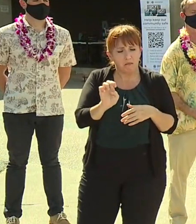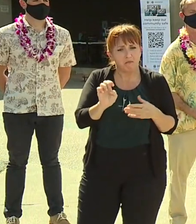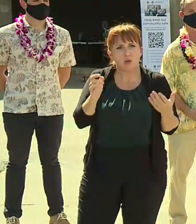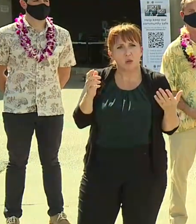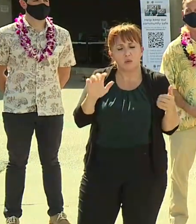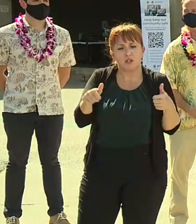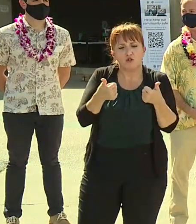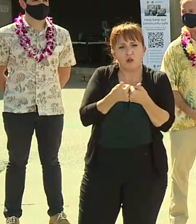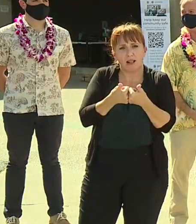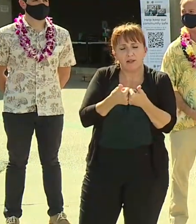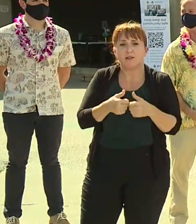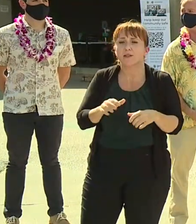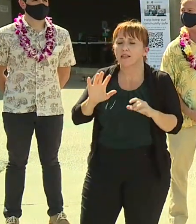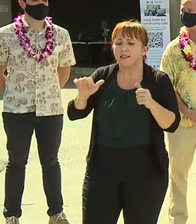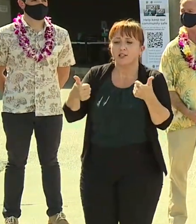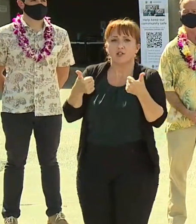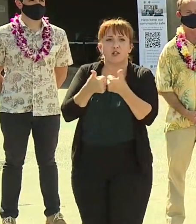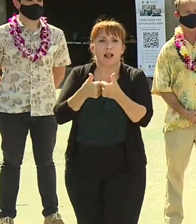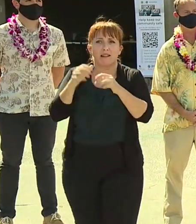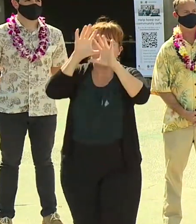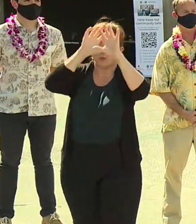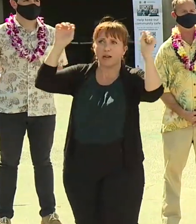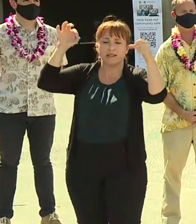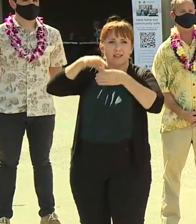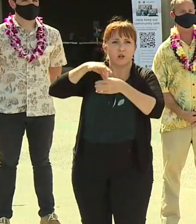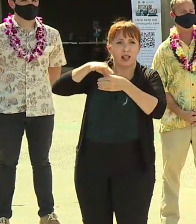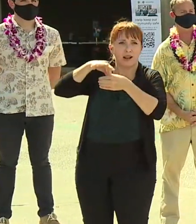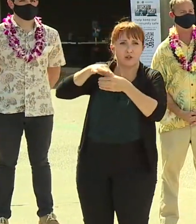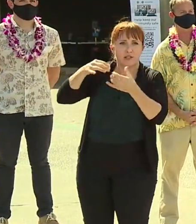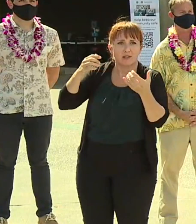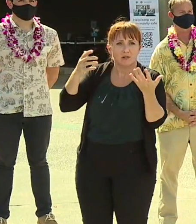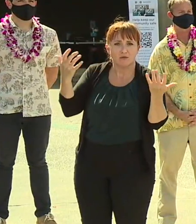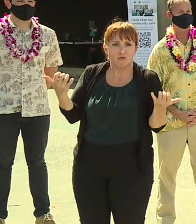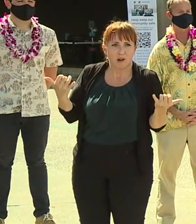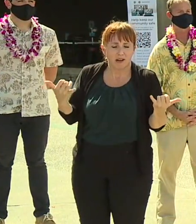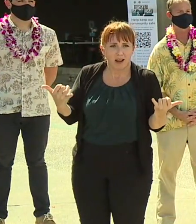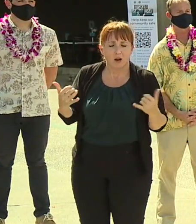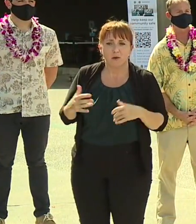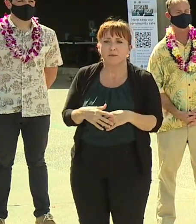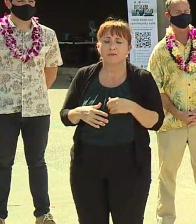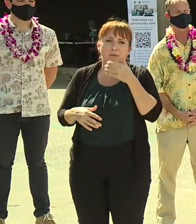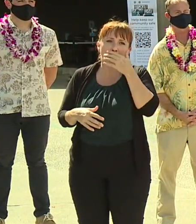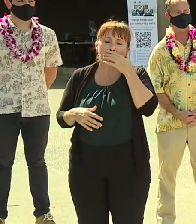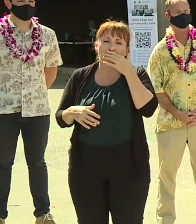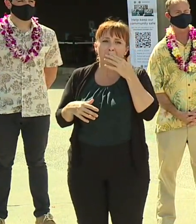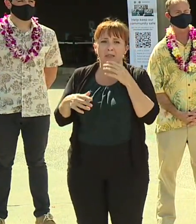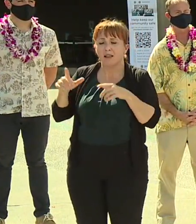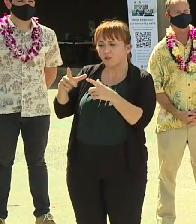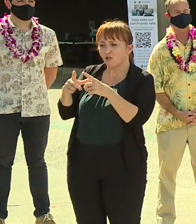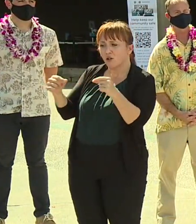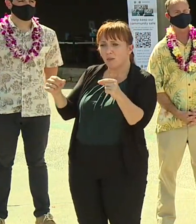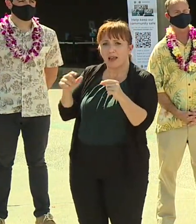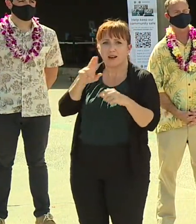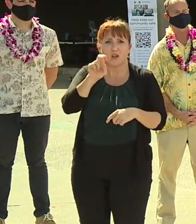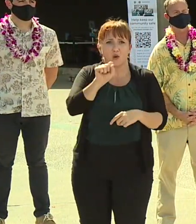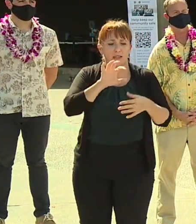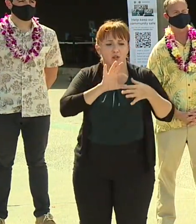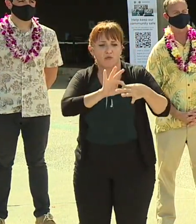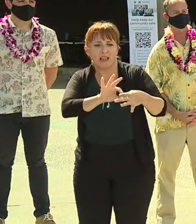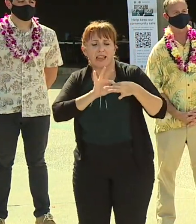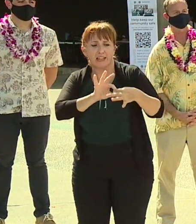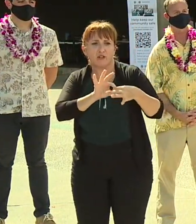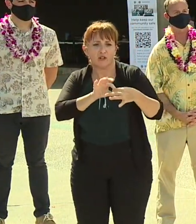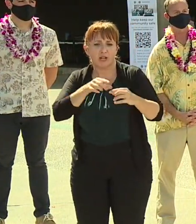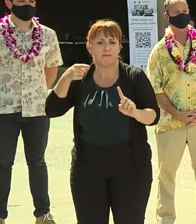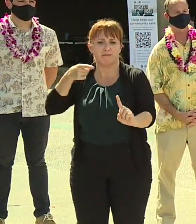of the challenge is we're in the middle of a presidential election, and obviously the relationship between Japan and the United States is